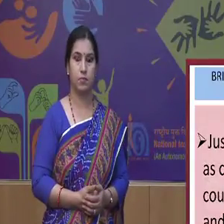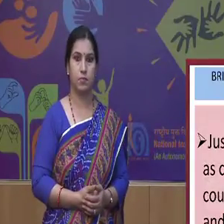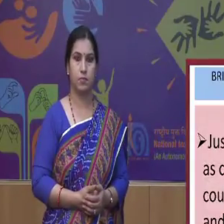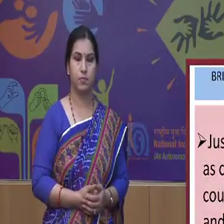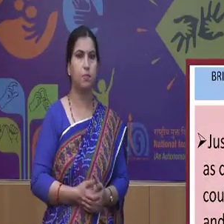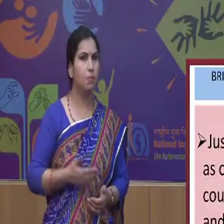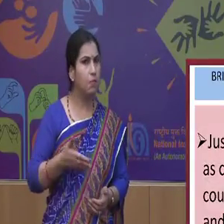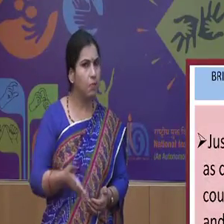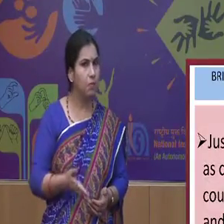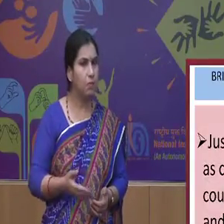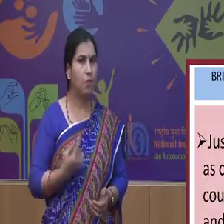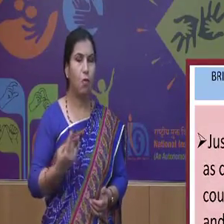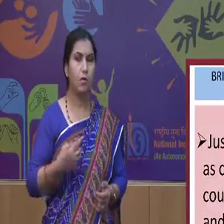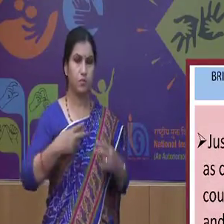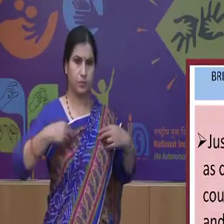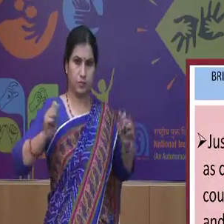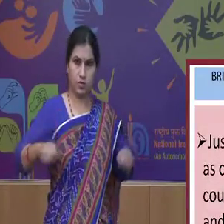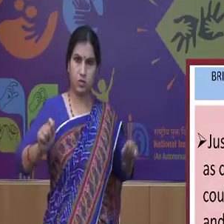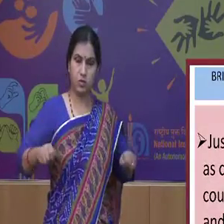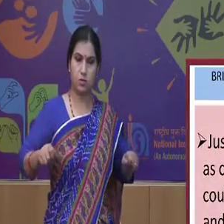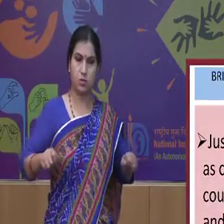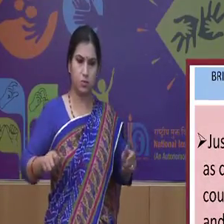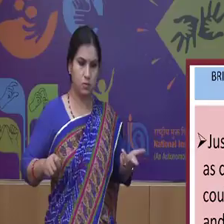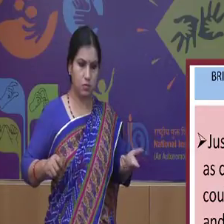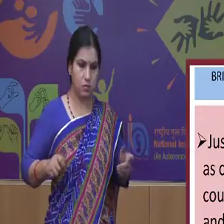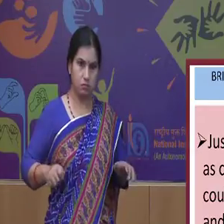Not only this, the justice became costly,